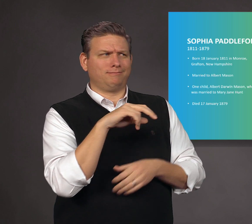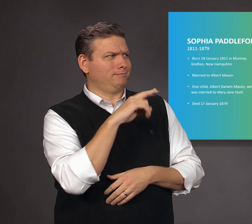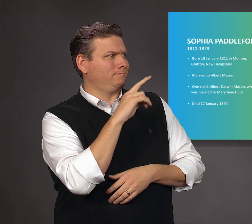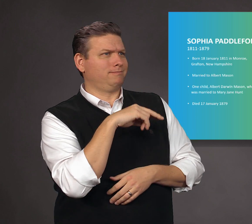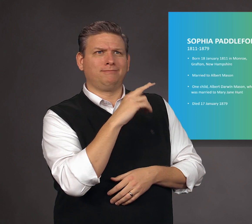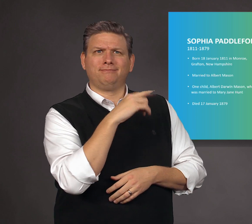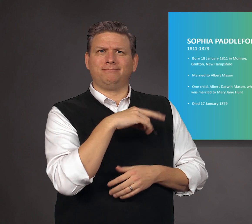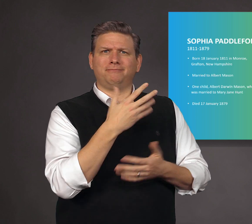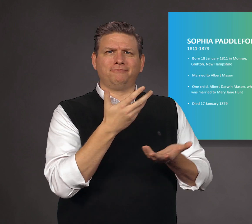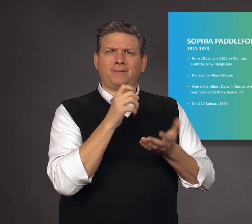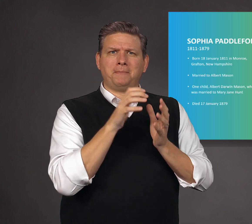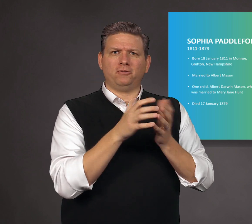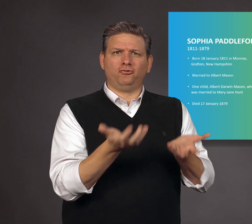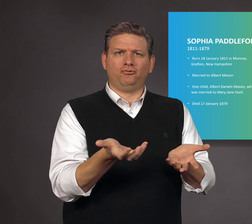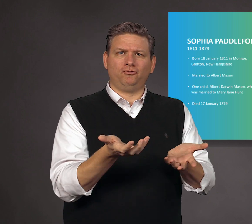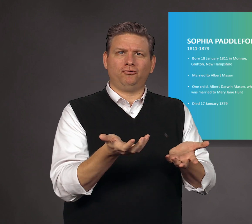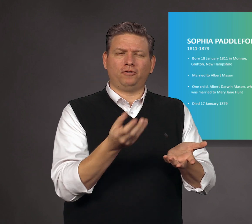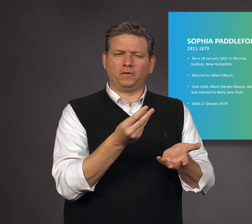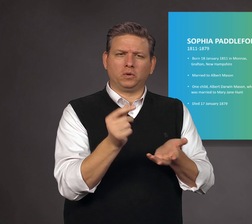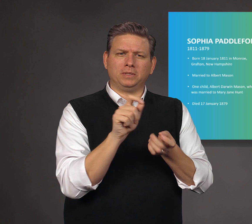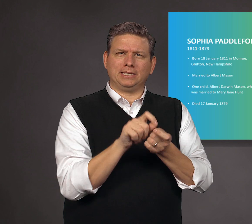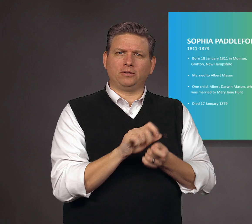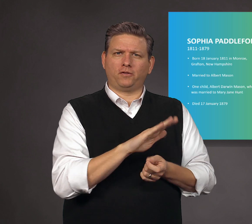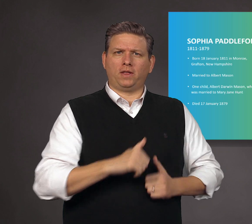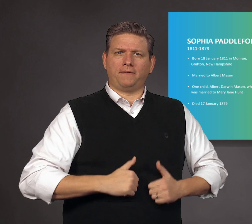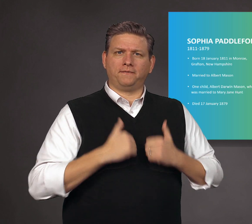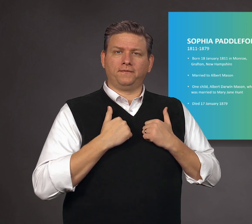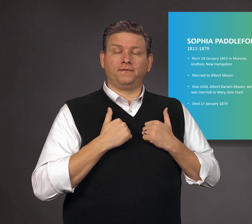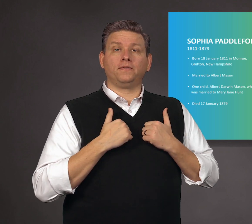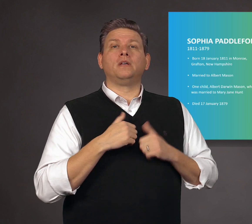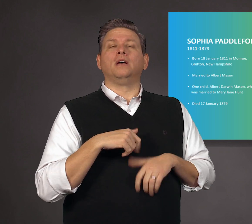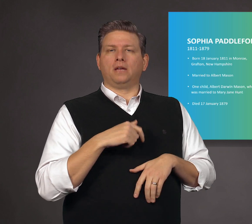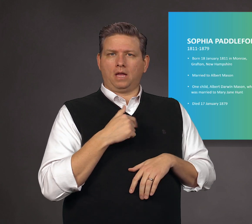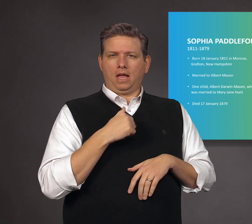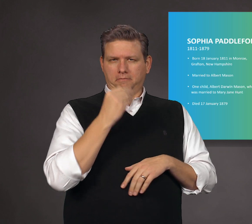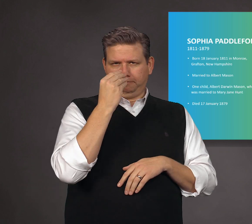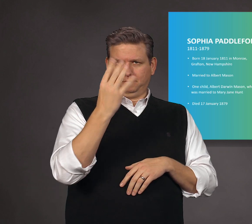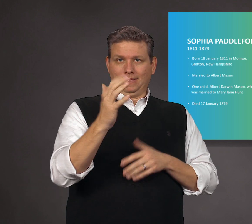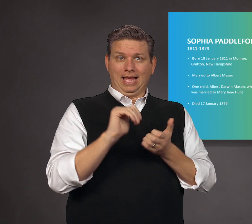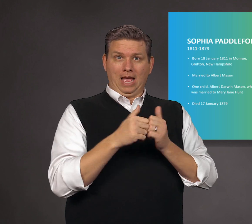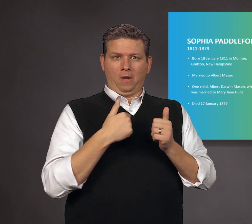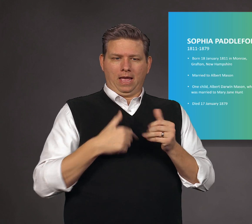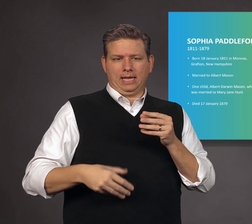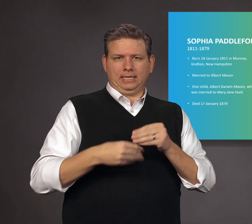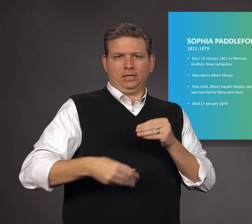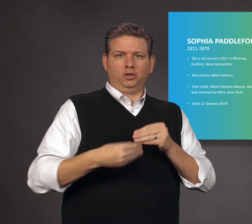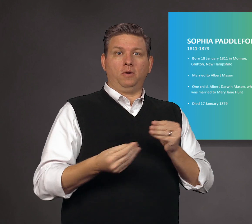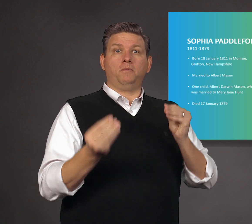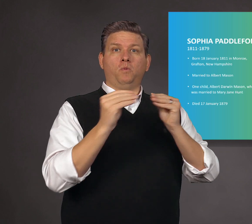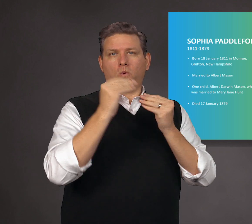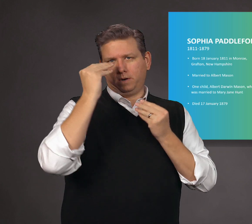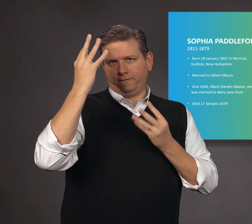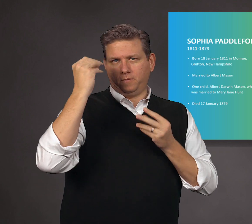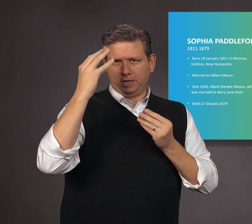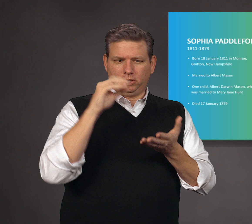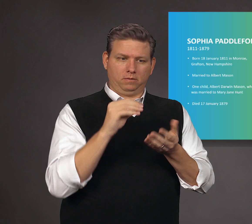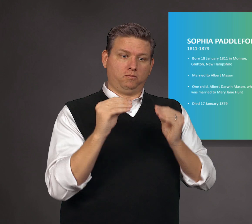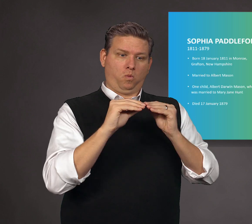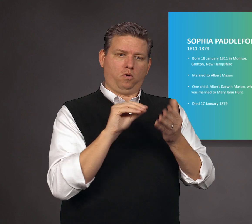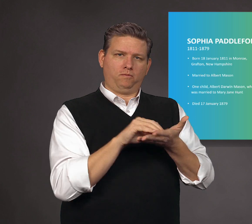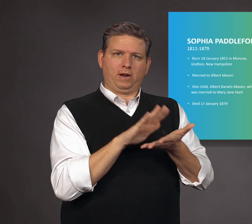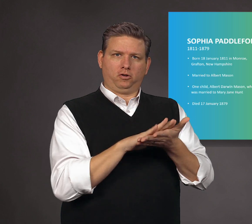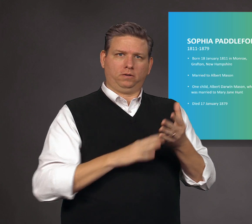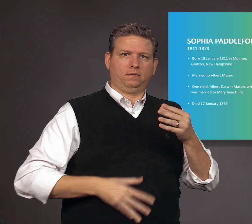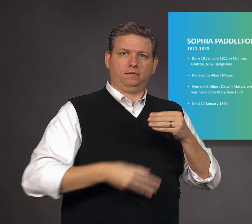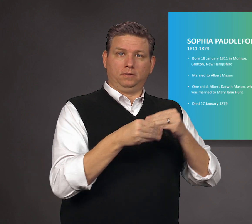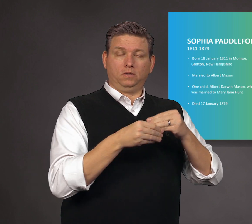life. Today, I will walk you through the methods I used to attach records to her profile. At the end of our time together, you will see